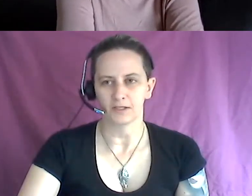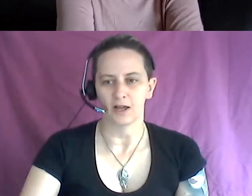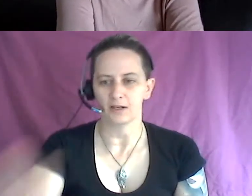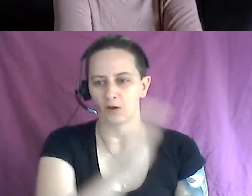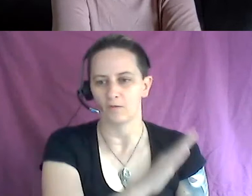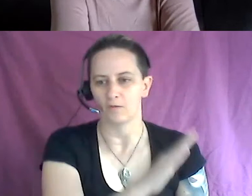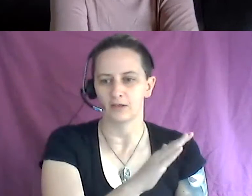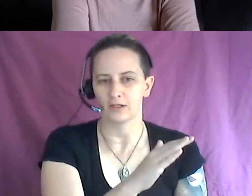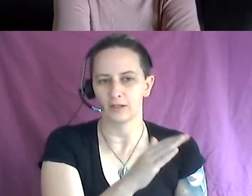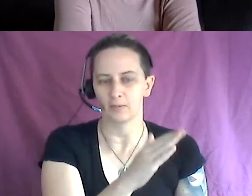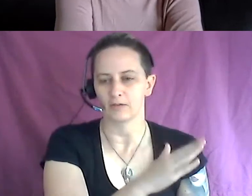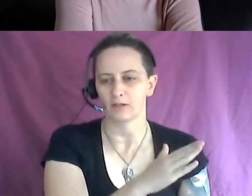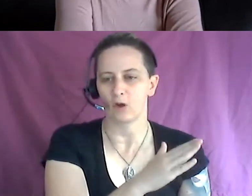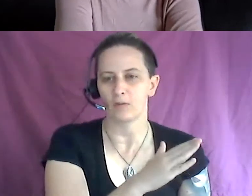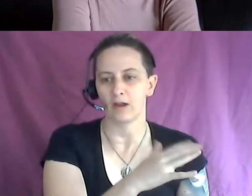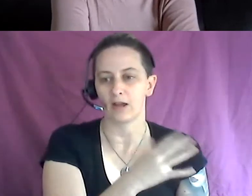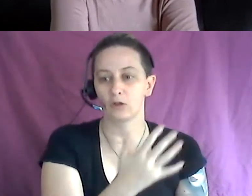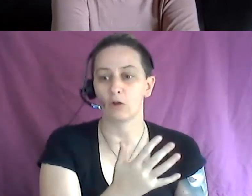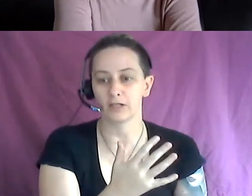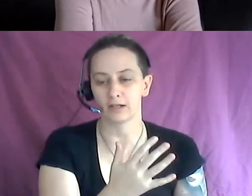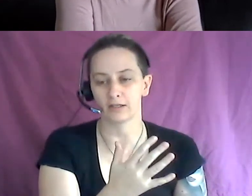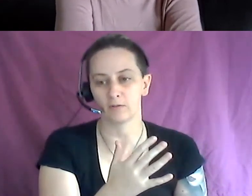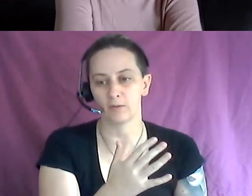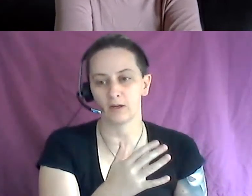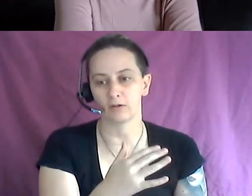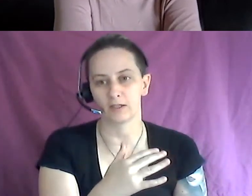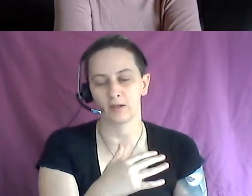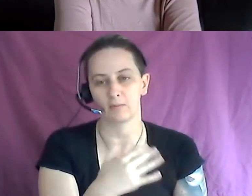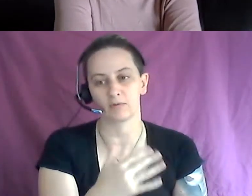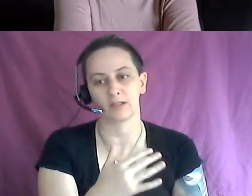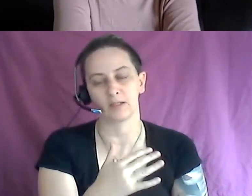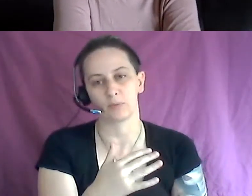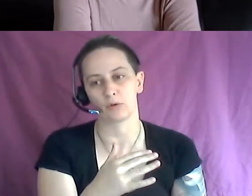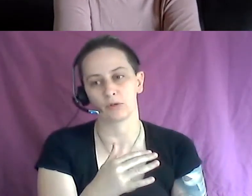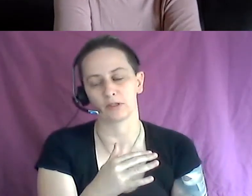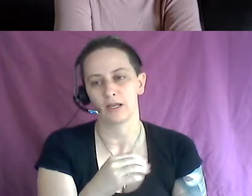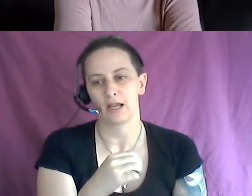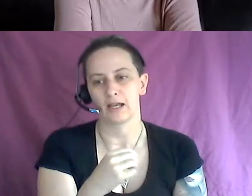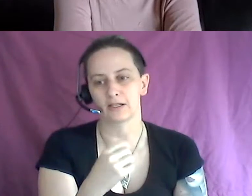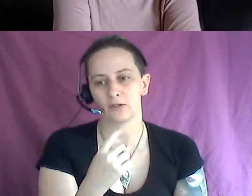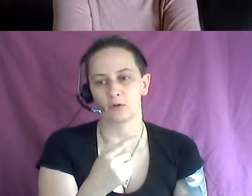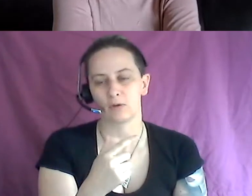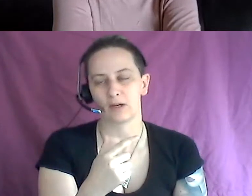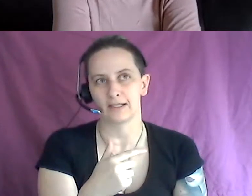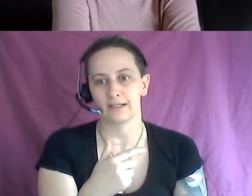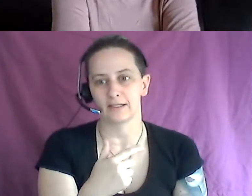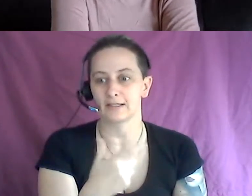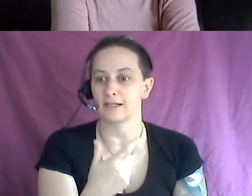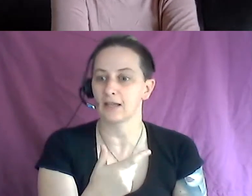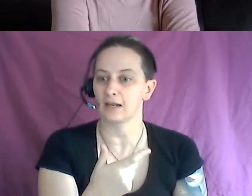of started the conversation in the previous comment around context. And for me, context becomes really important. And it's not always easy to see